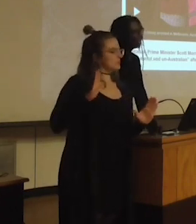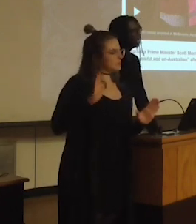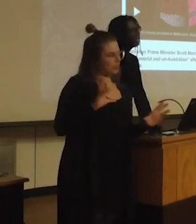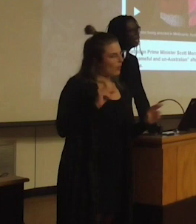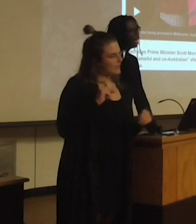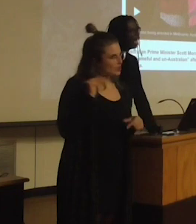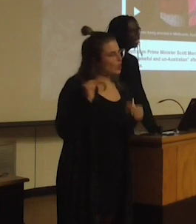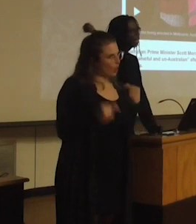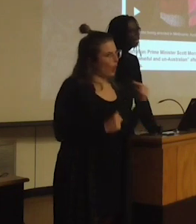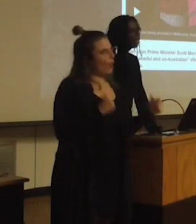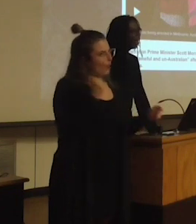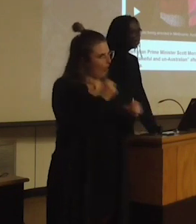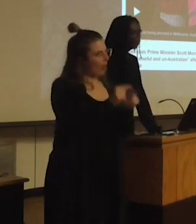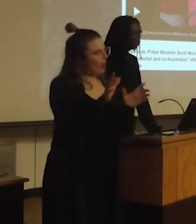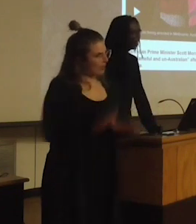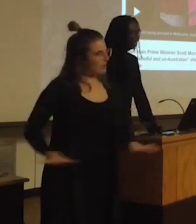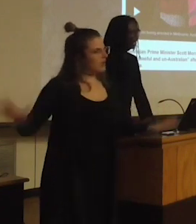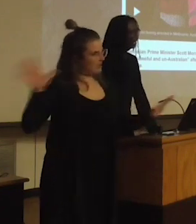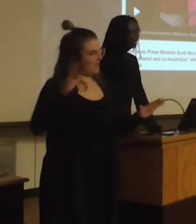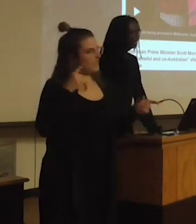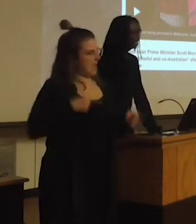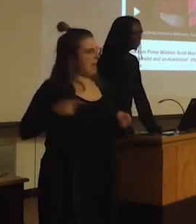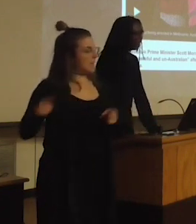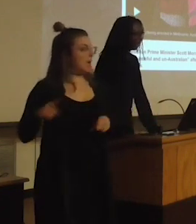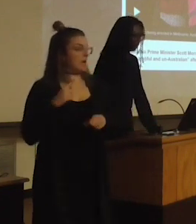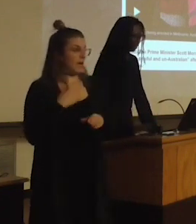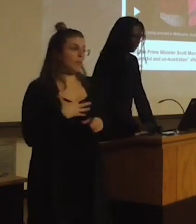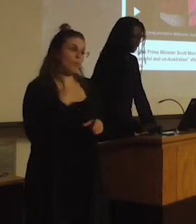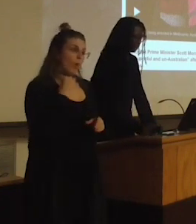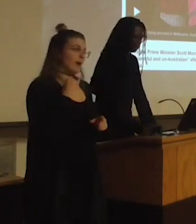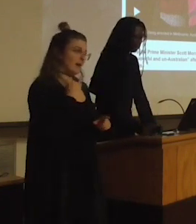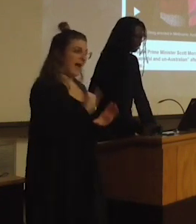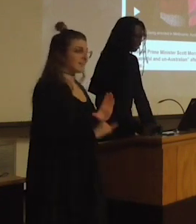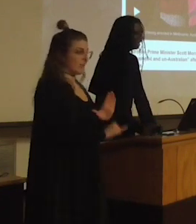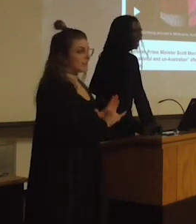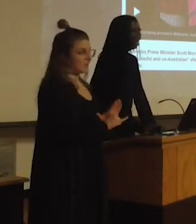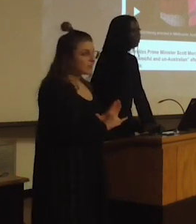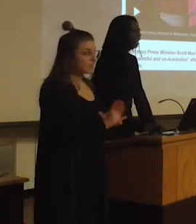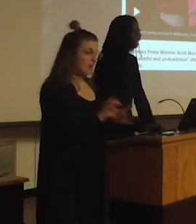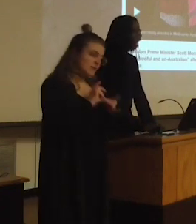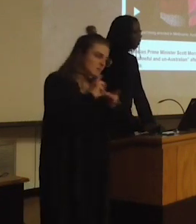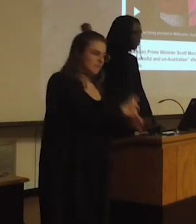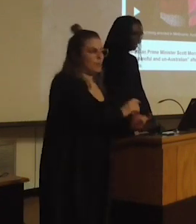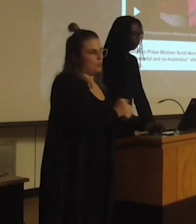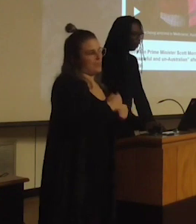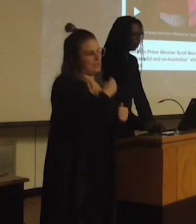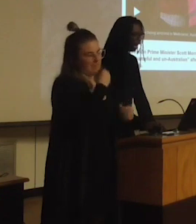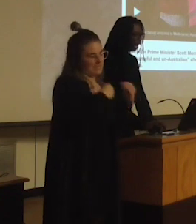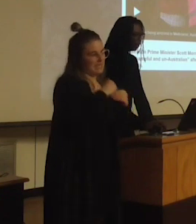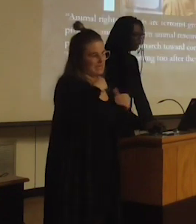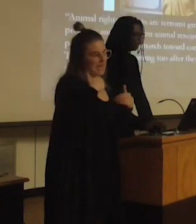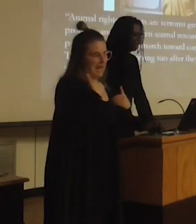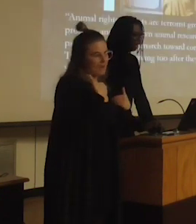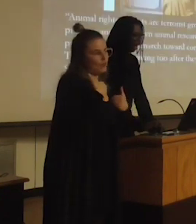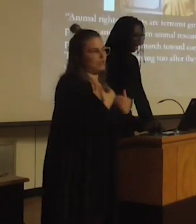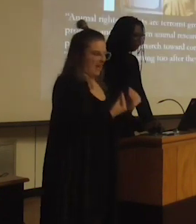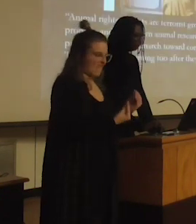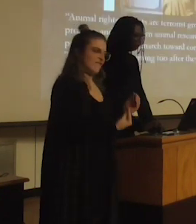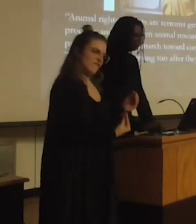global phenomenon. And, like, you know, and white identity is very closely tied to eating animals and farming